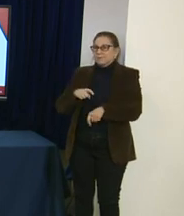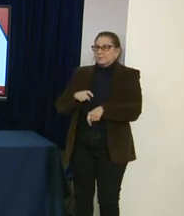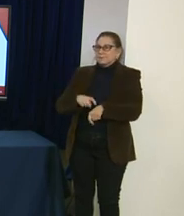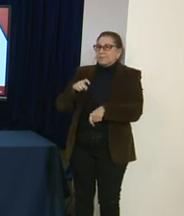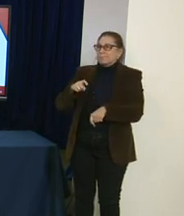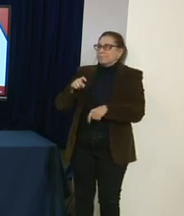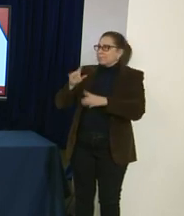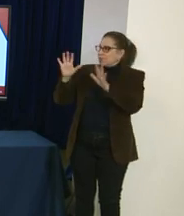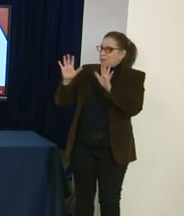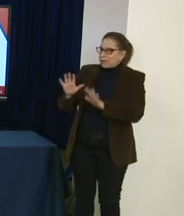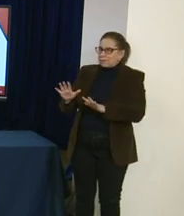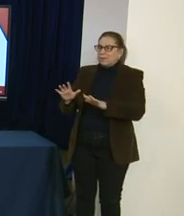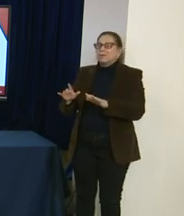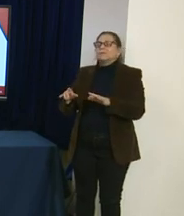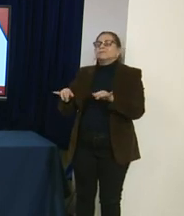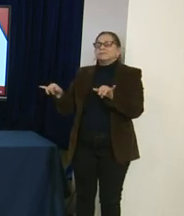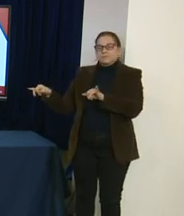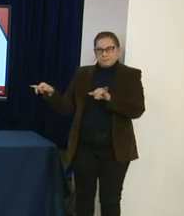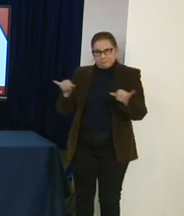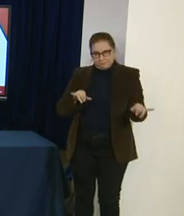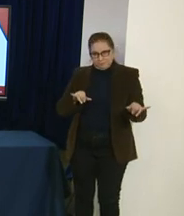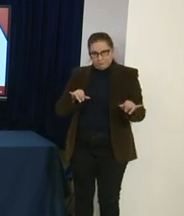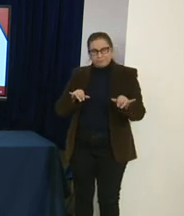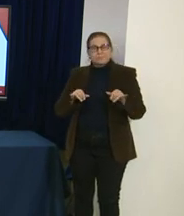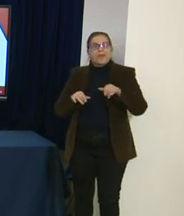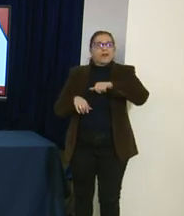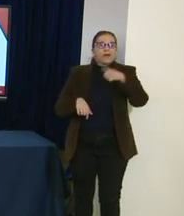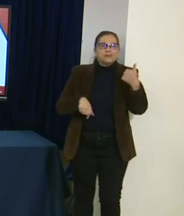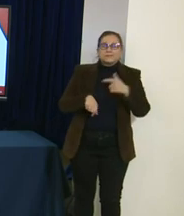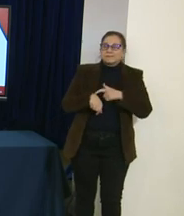and resources on COVID-19, seniors should visit